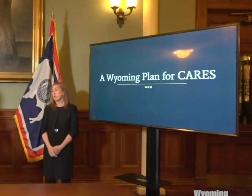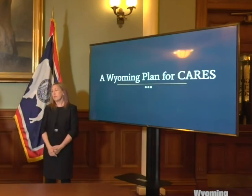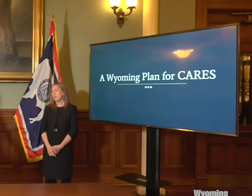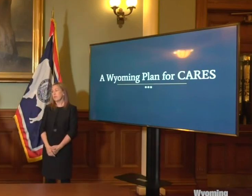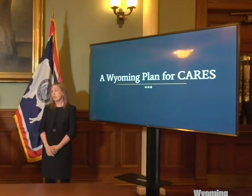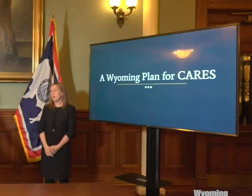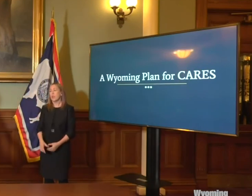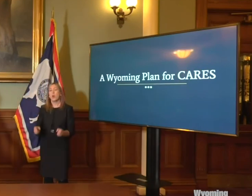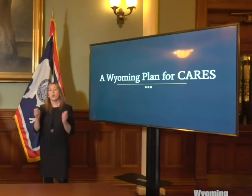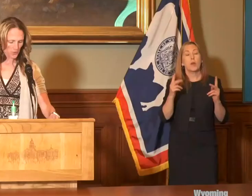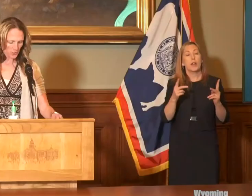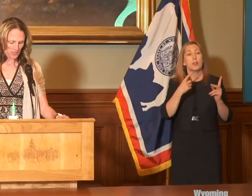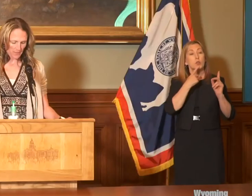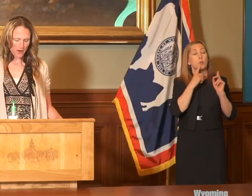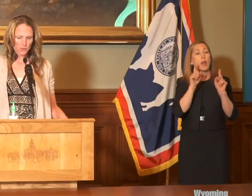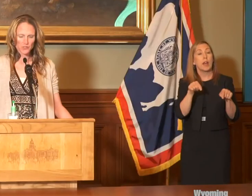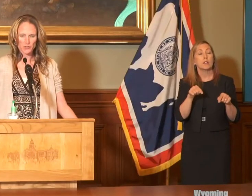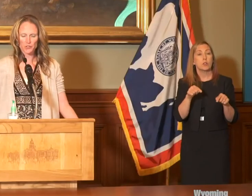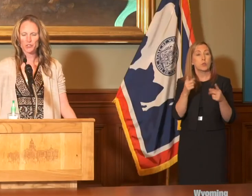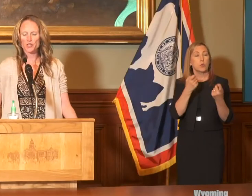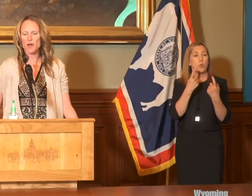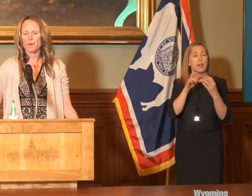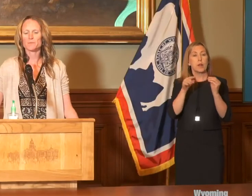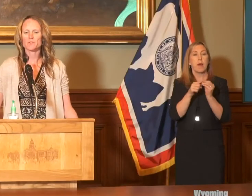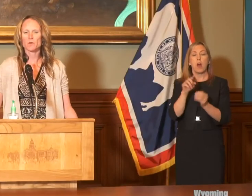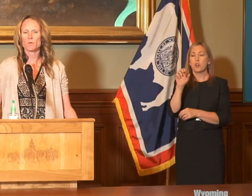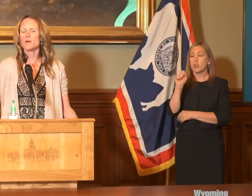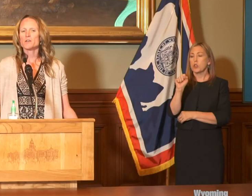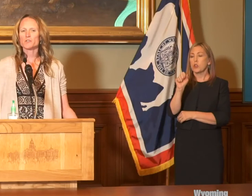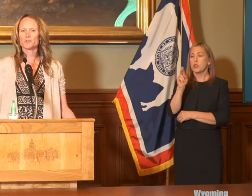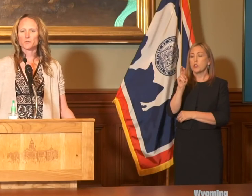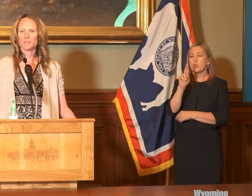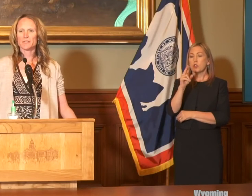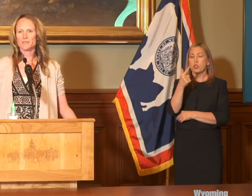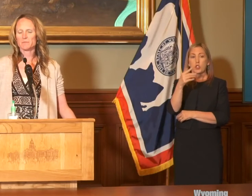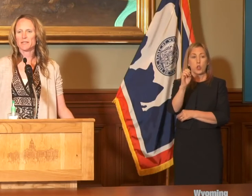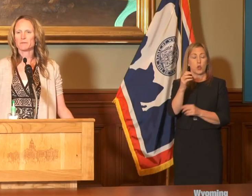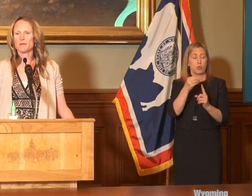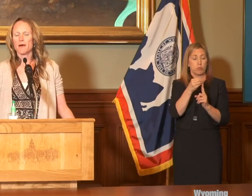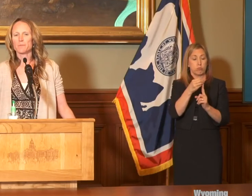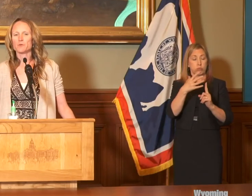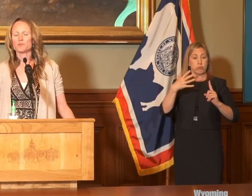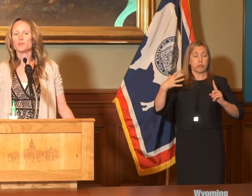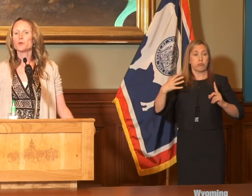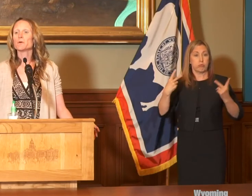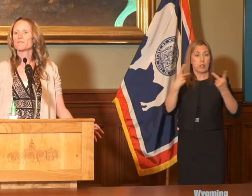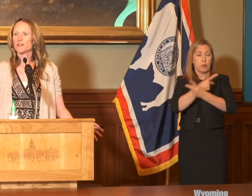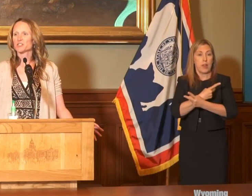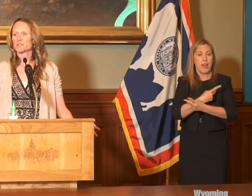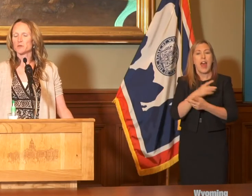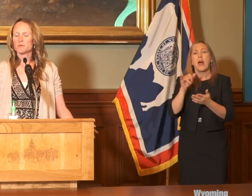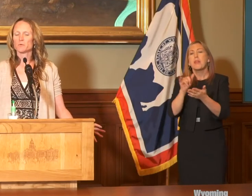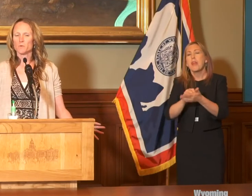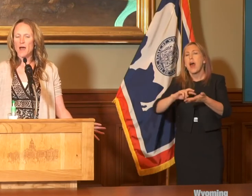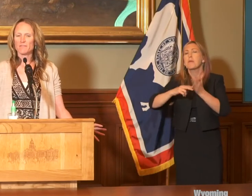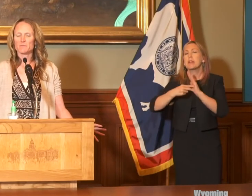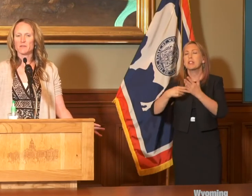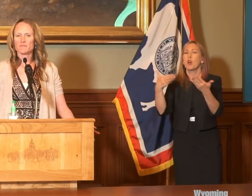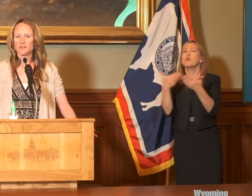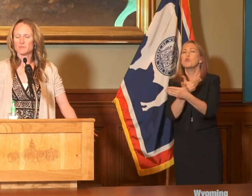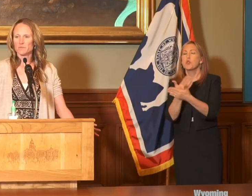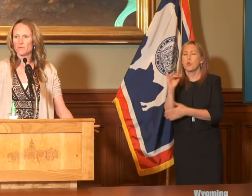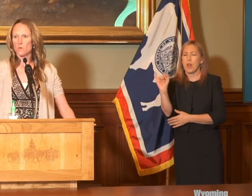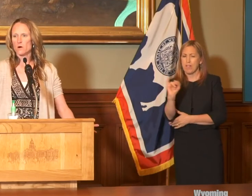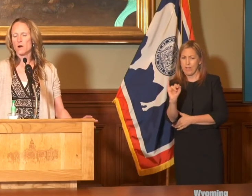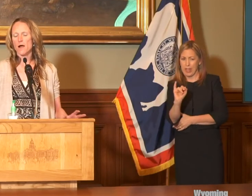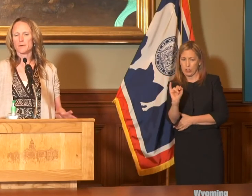Thanks. So to answer your questions about surge, so surge really does mean new infections, so people who haven't